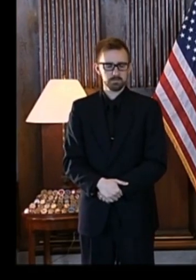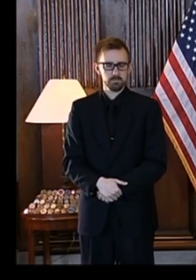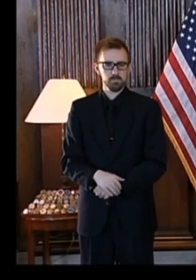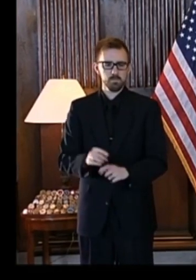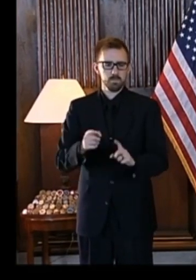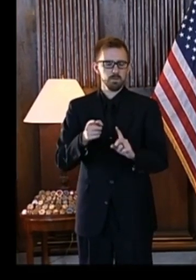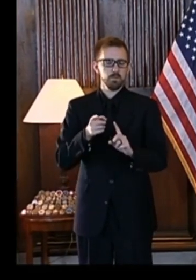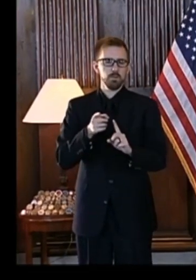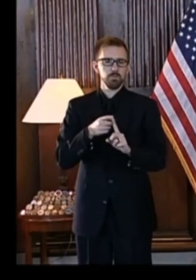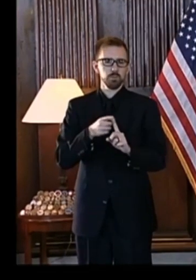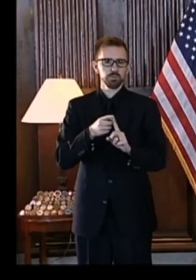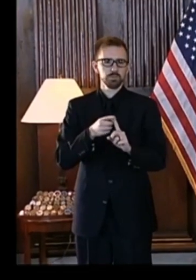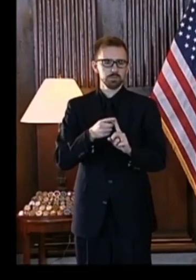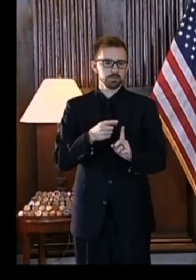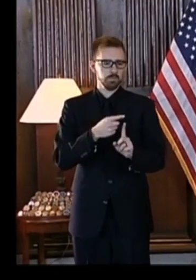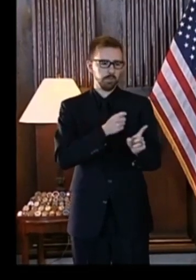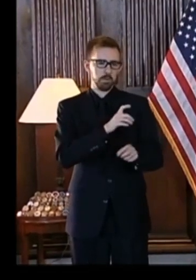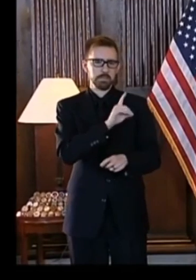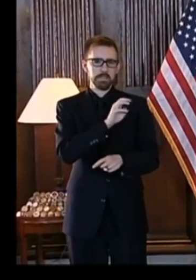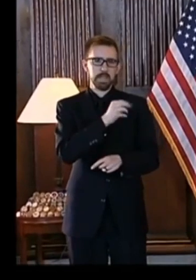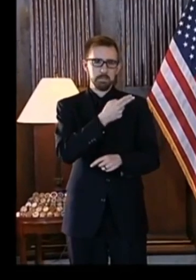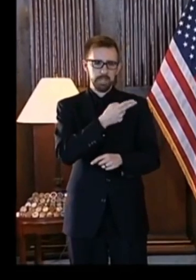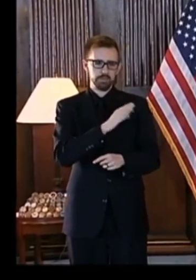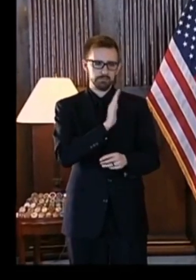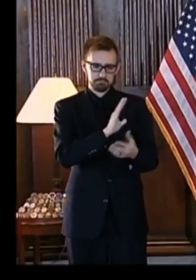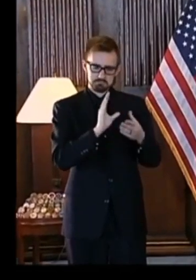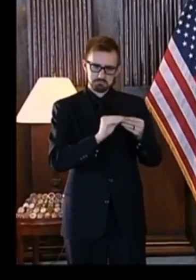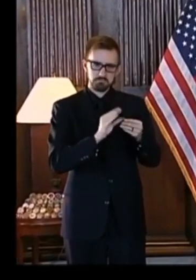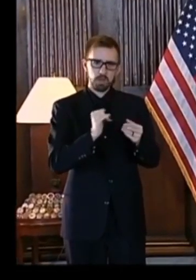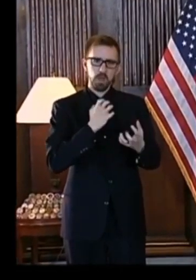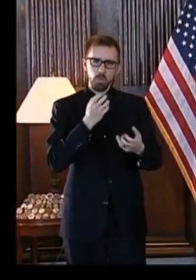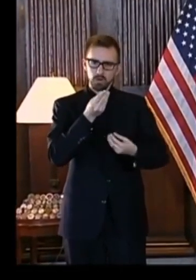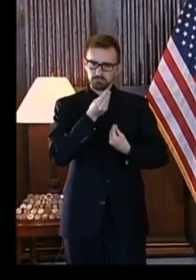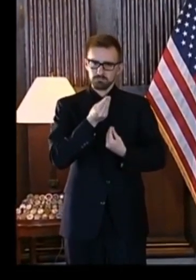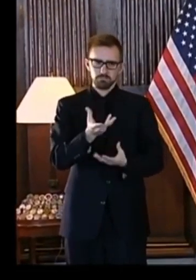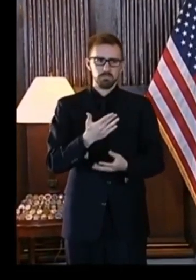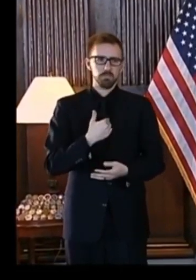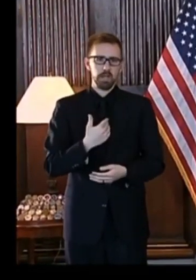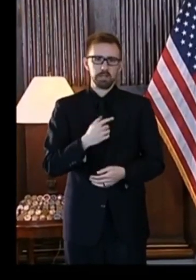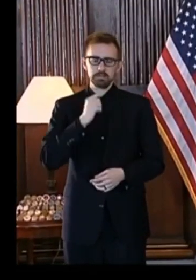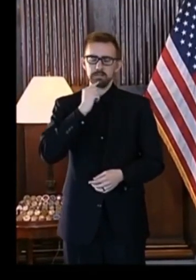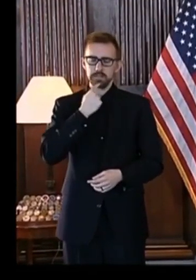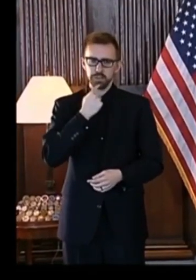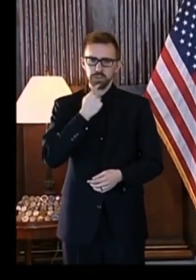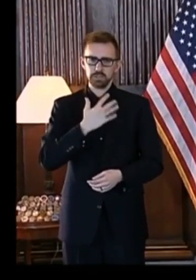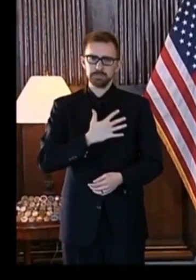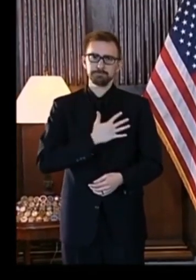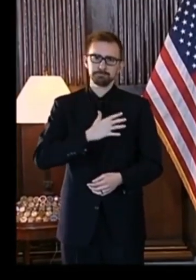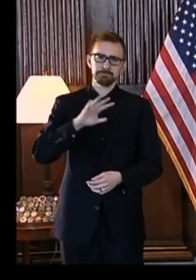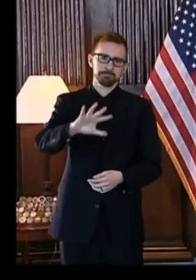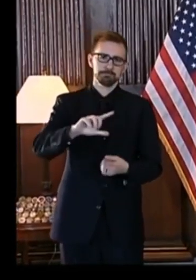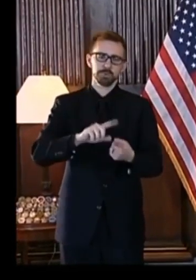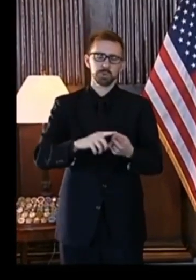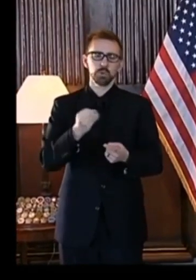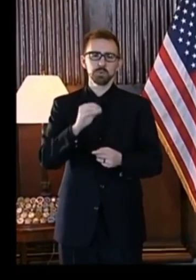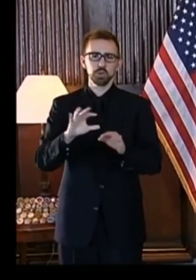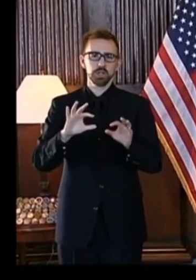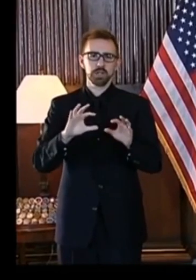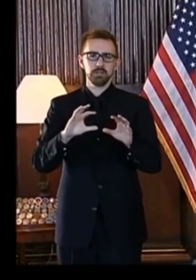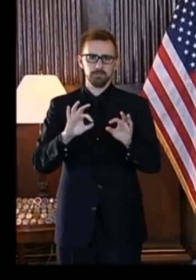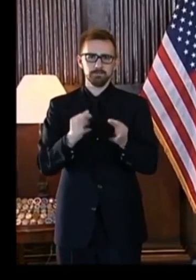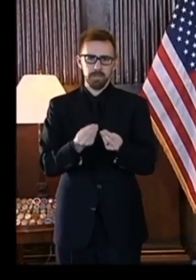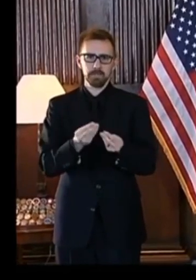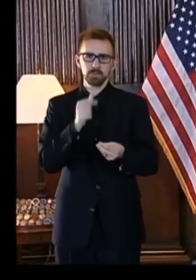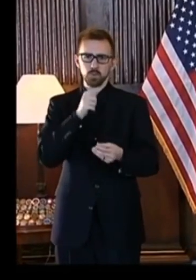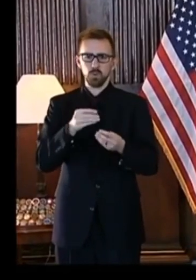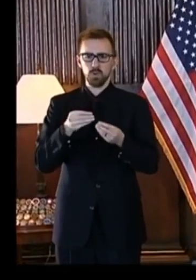First of all, on behalf of the Department of Mental Health, I want to express my sincere sympathy to the Missouri families that have lost loved ones